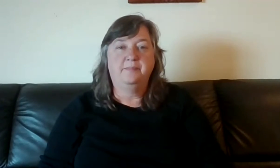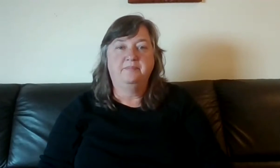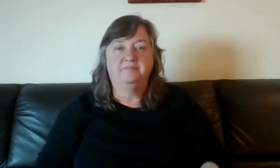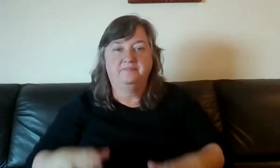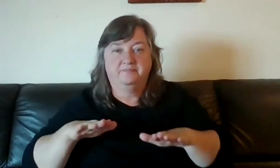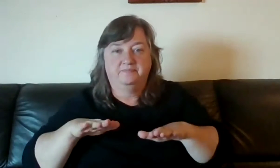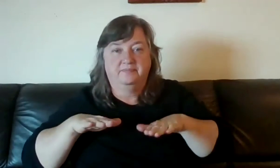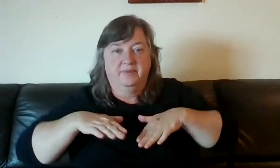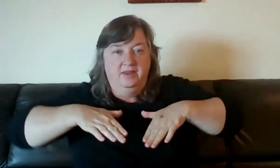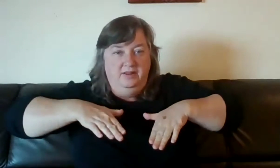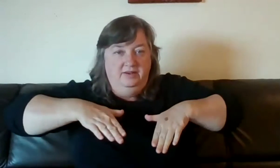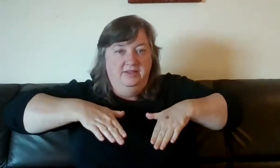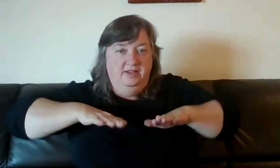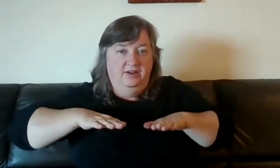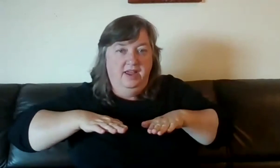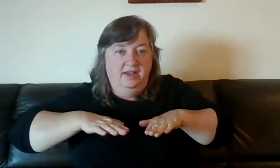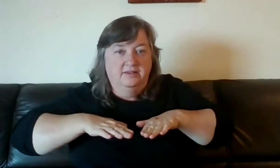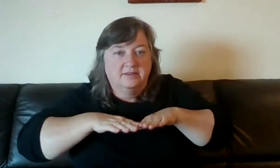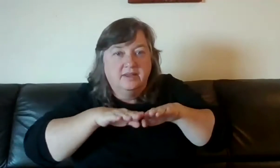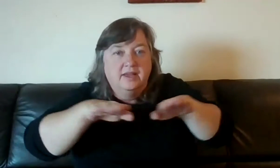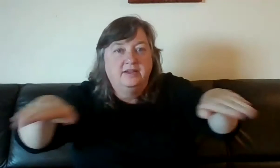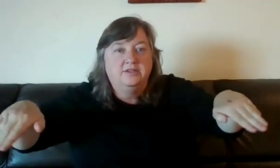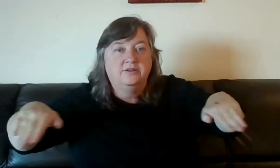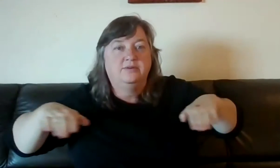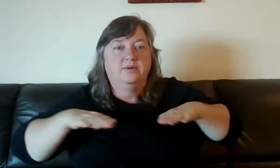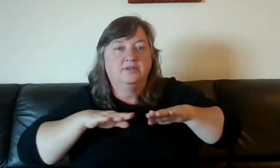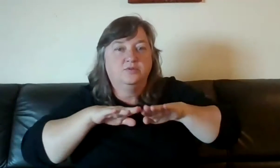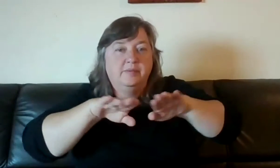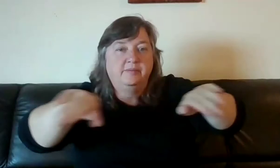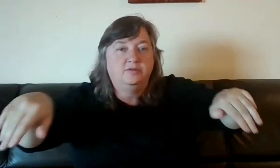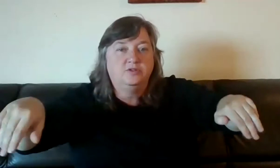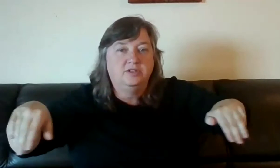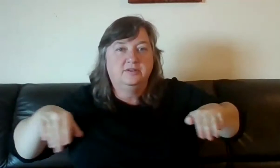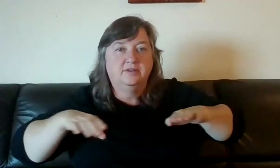Swim. And take your hands and do a swimming motion.